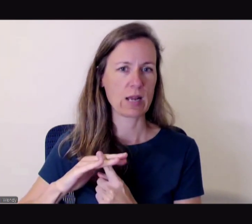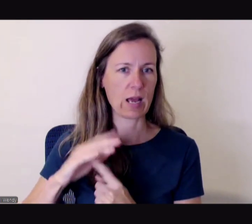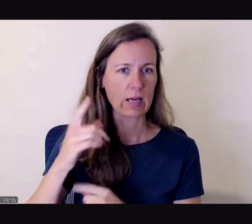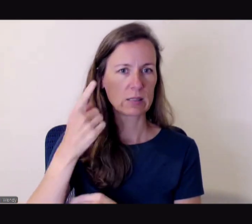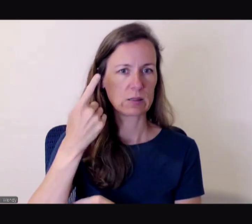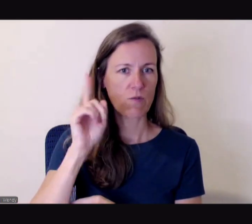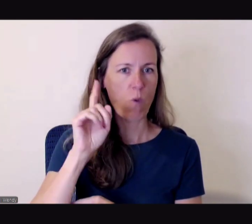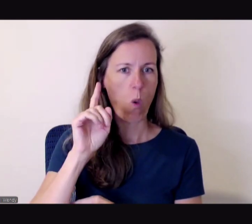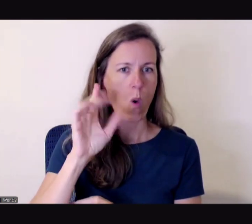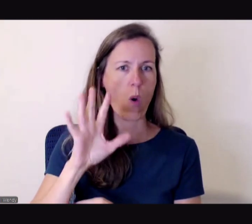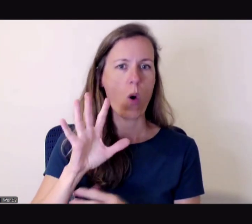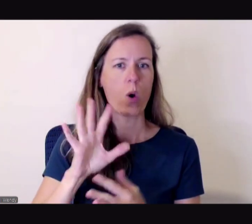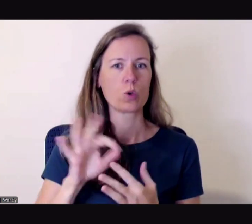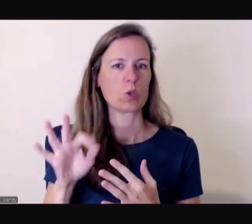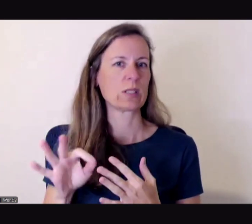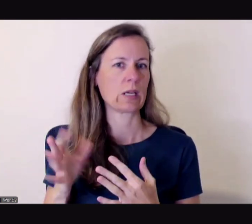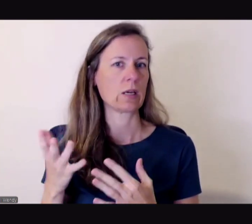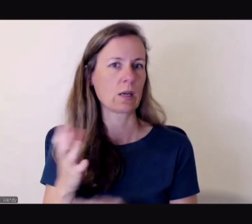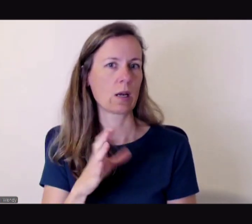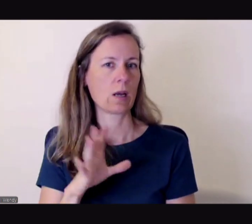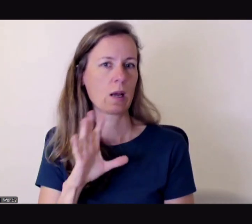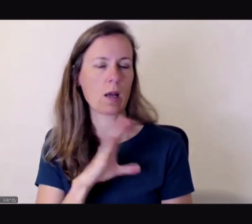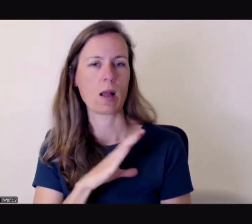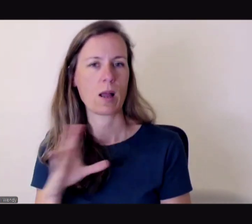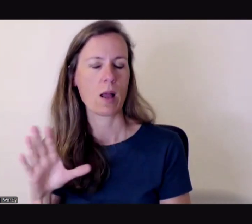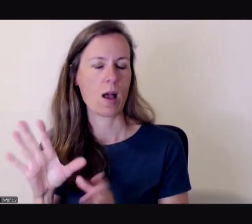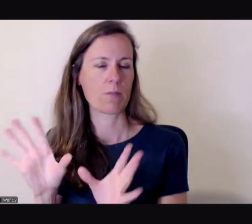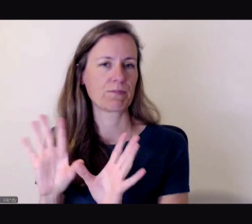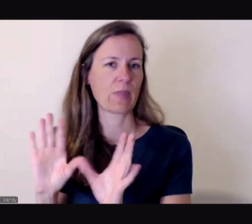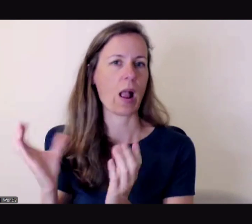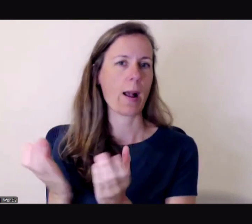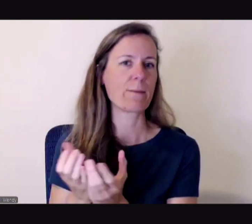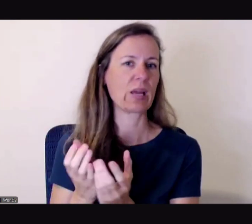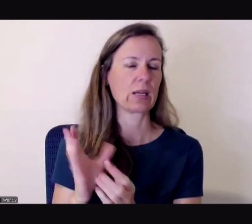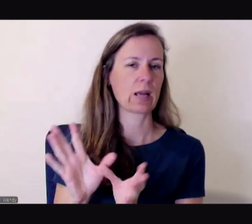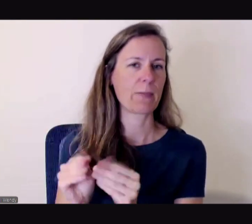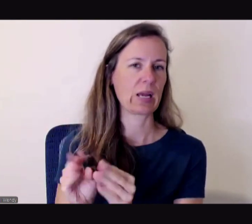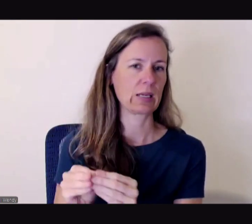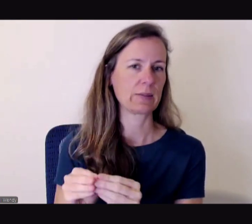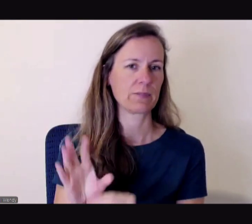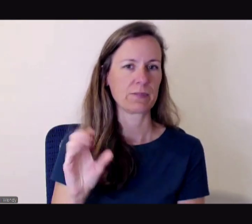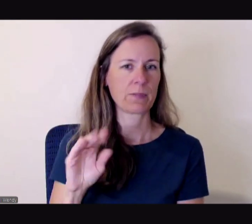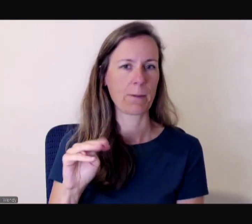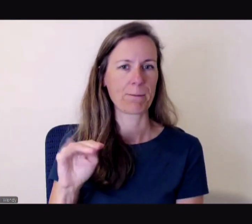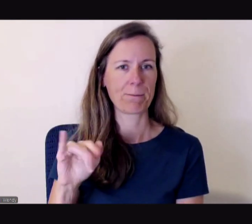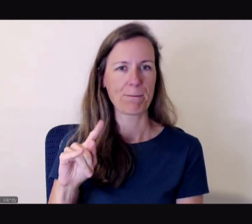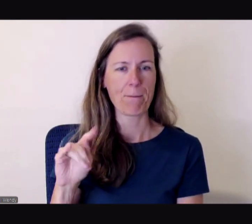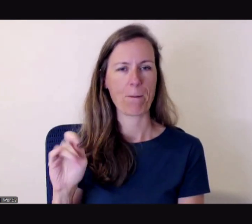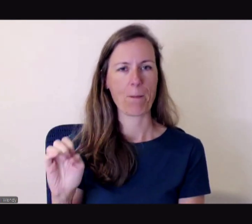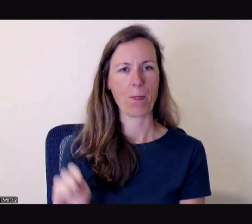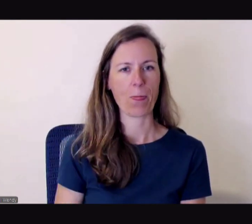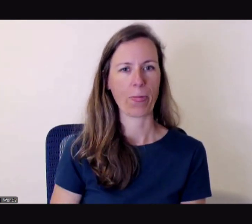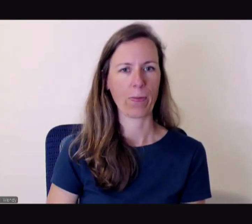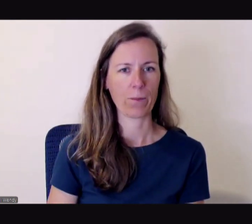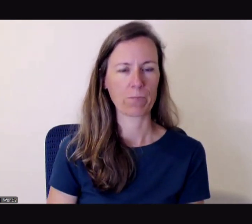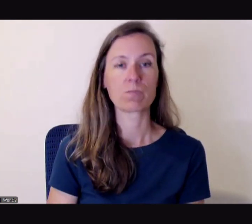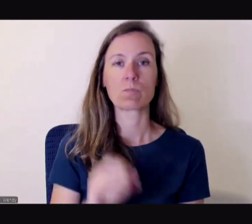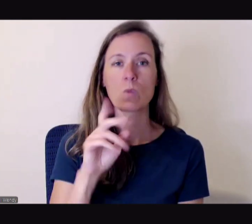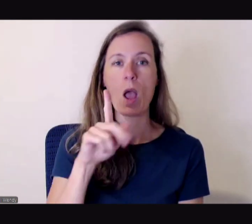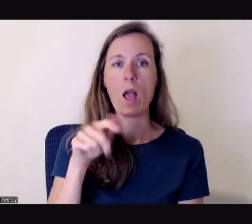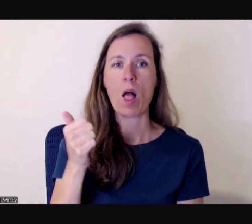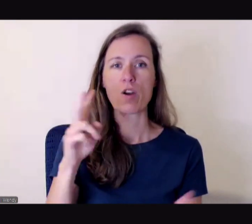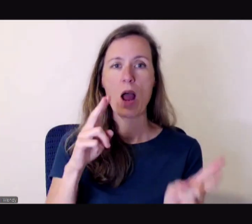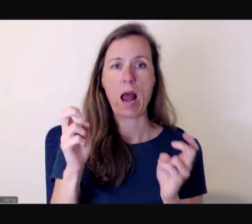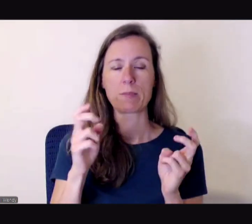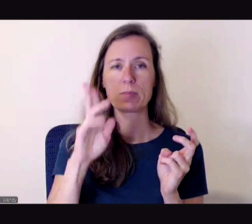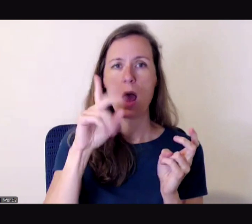Okay. All right, the other item that I had would be an update on the Hometown Heroes, because the committee will